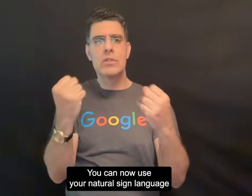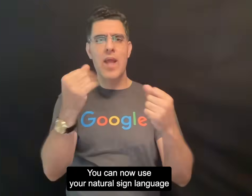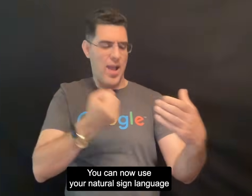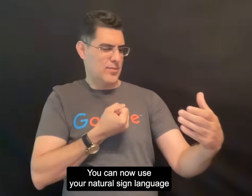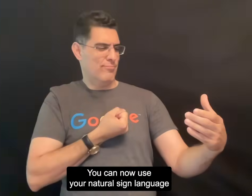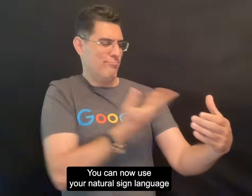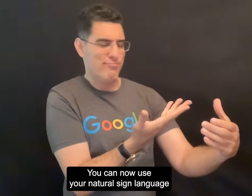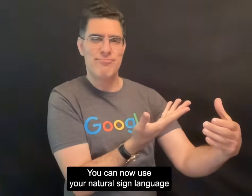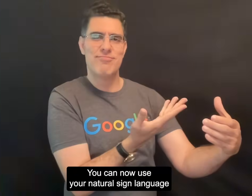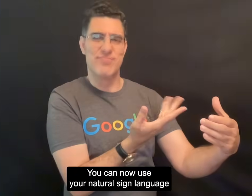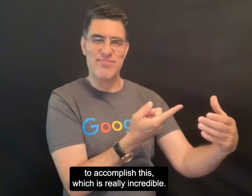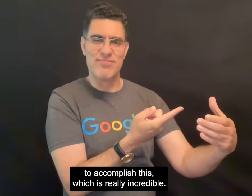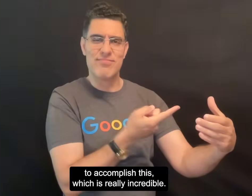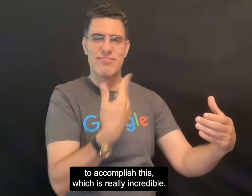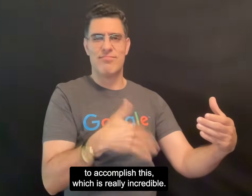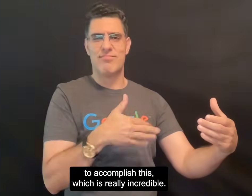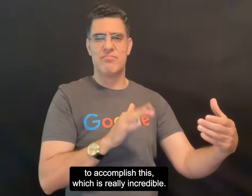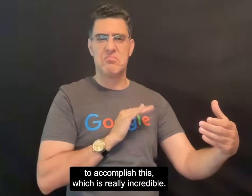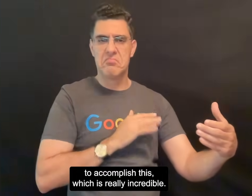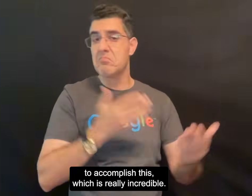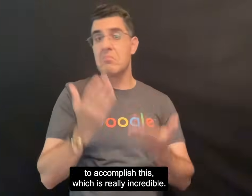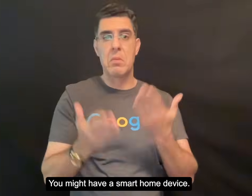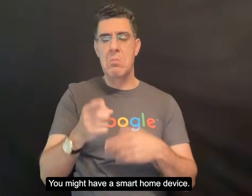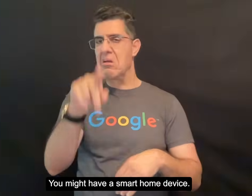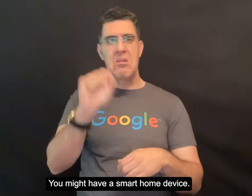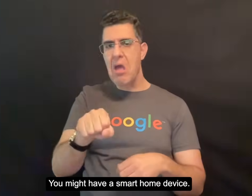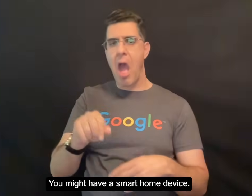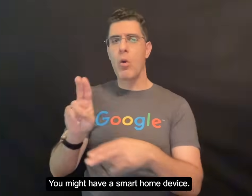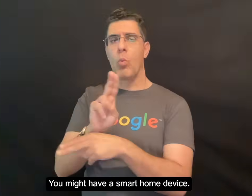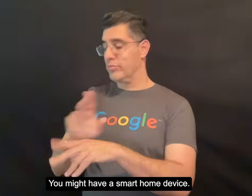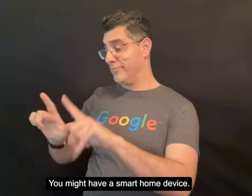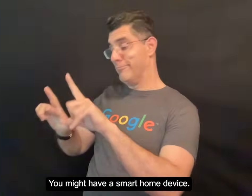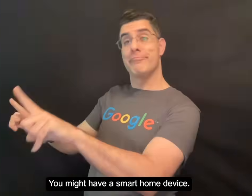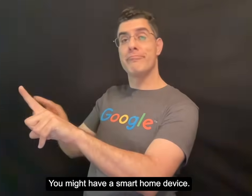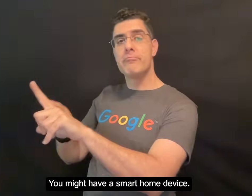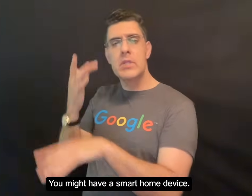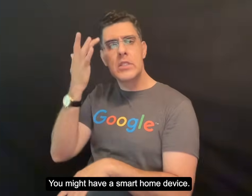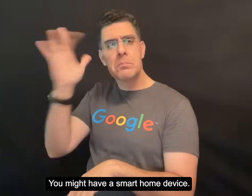natural sign language to accomplish this, which is really incredible. You might have a smart home device.